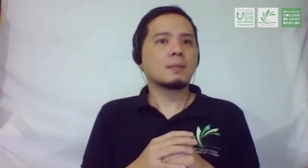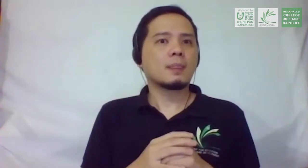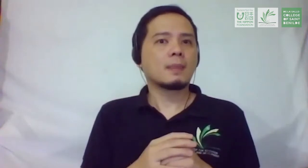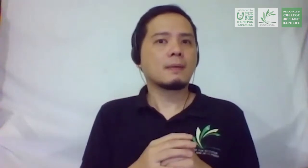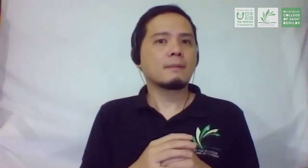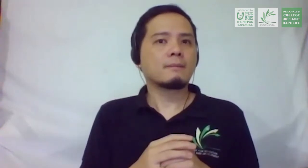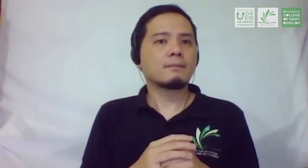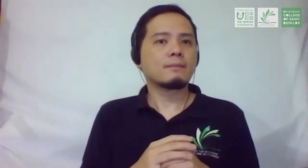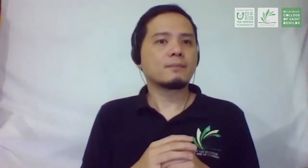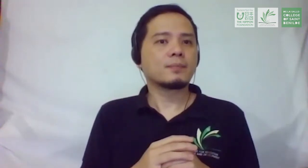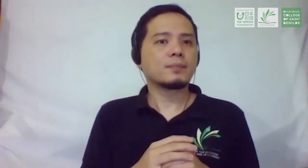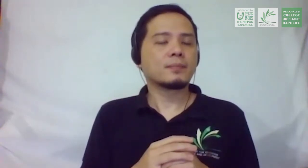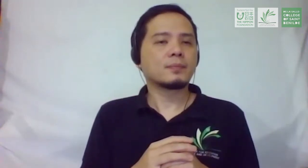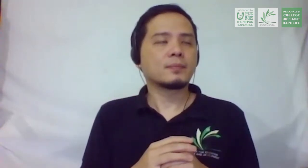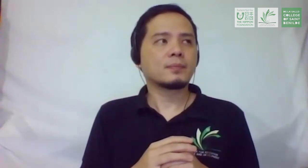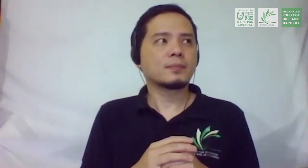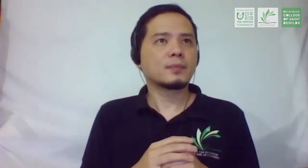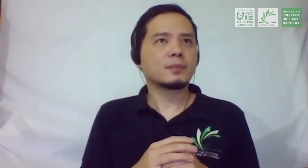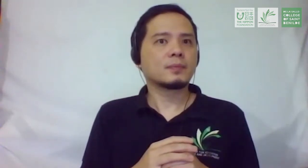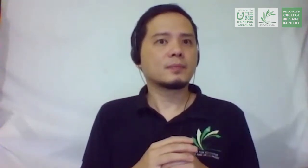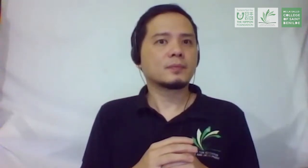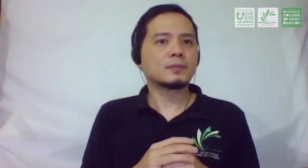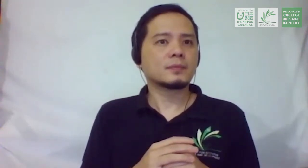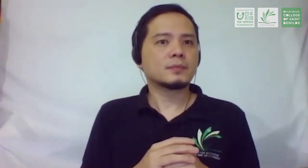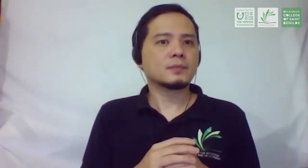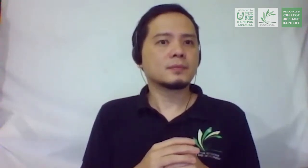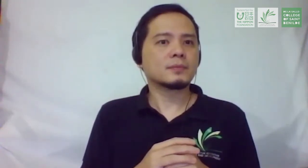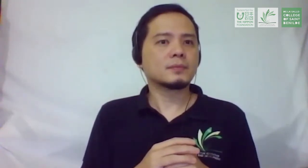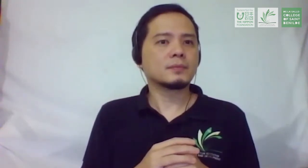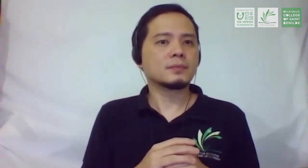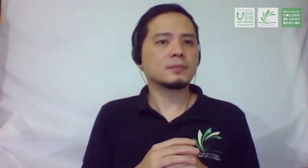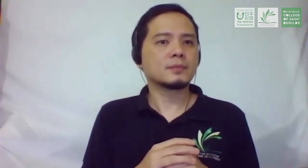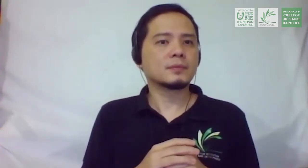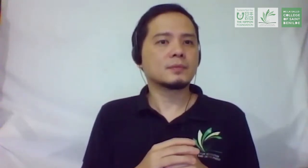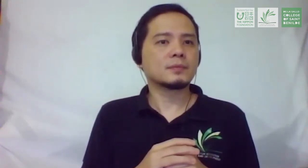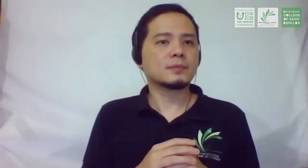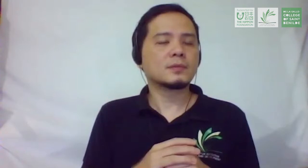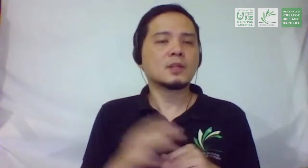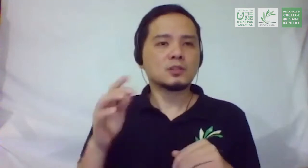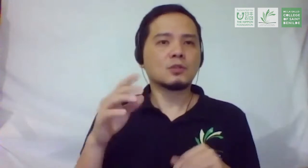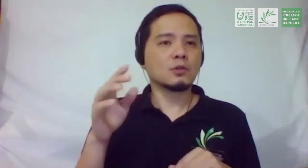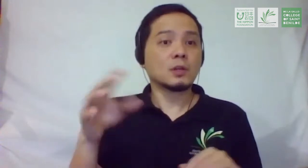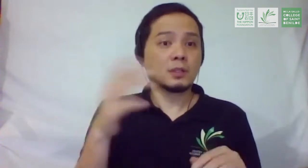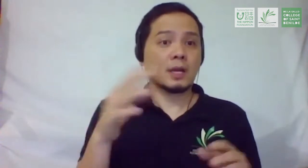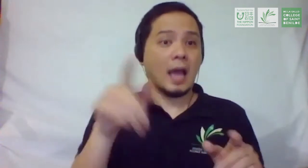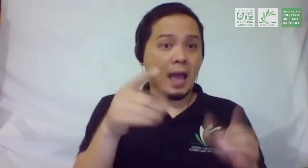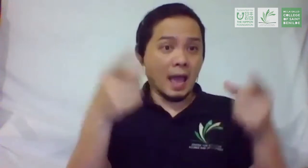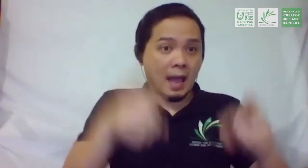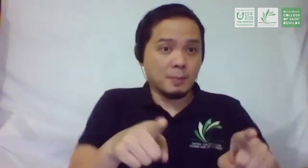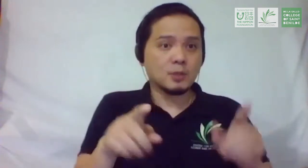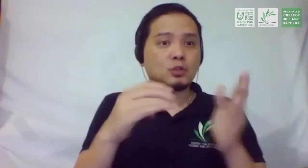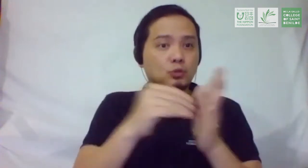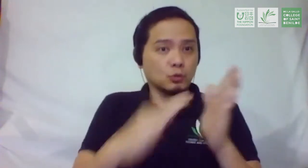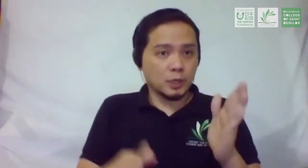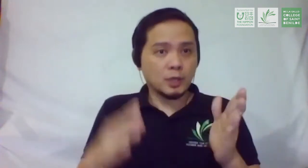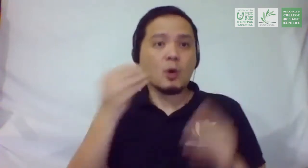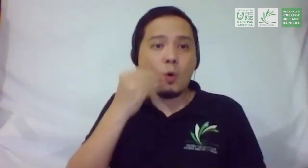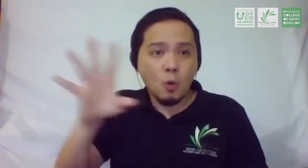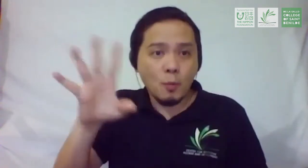I learned the sign for a mango, but I can't remember it. What is the sign for mango?